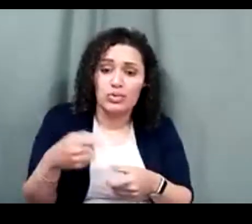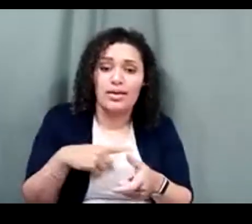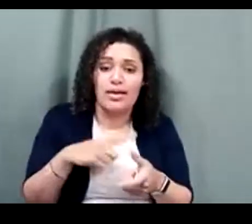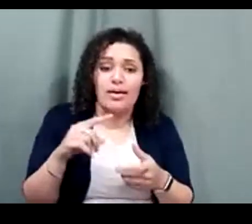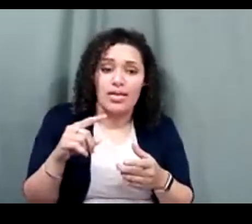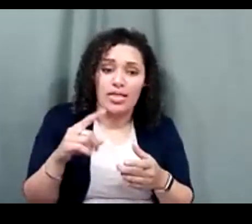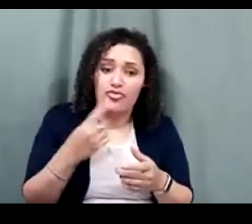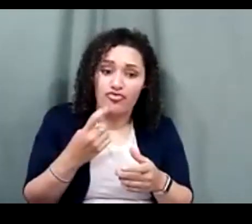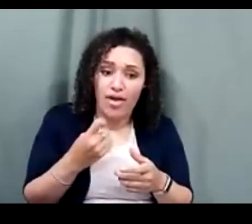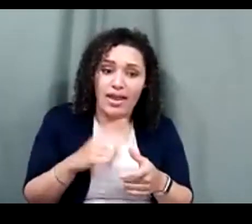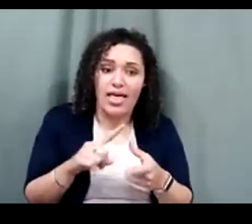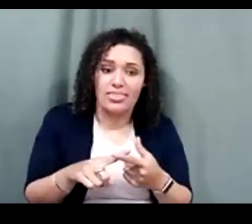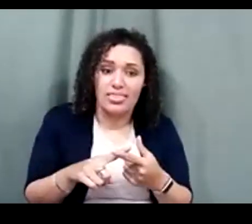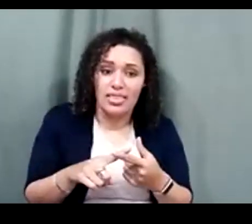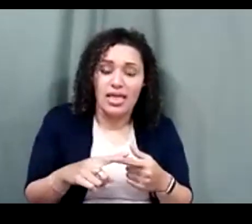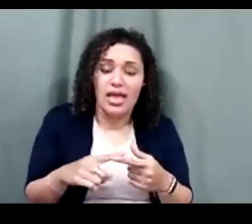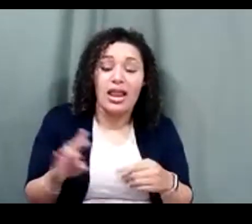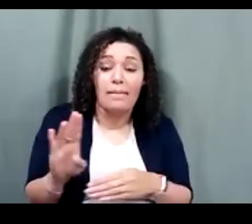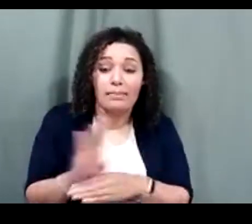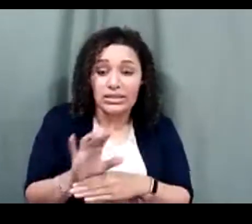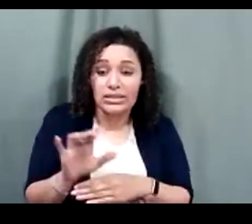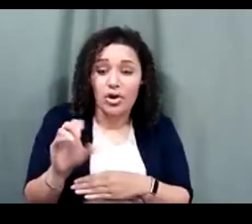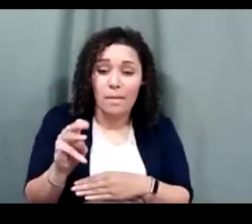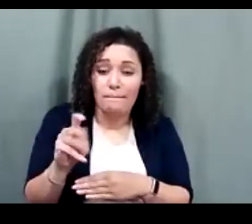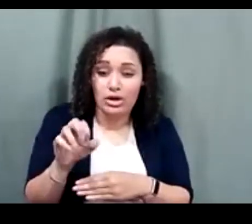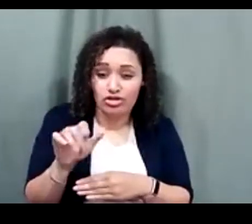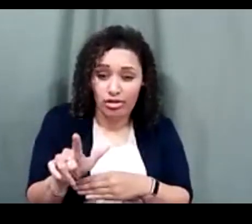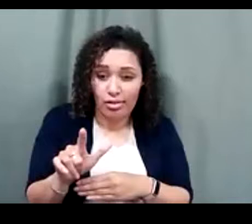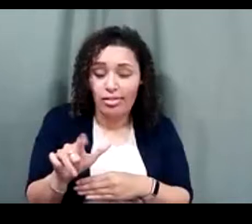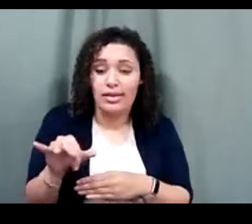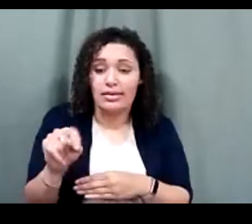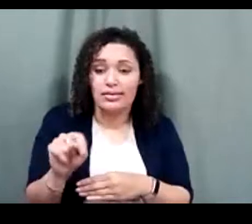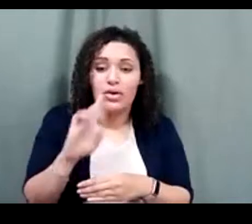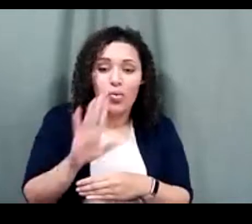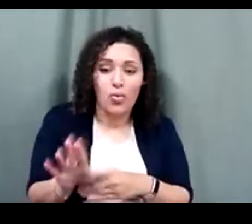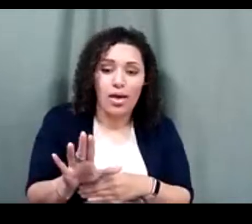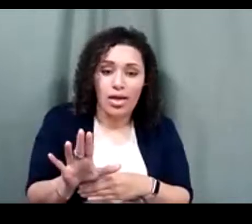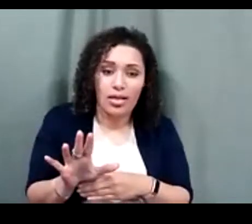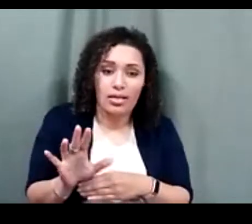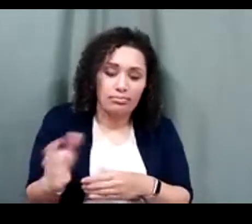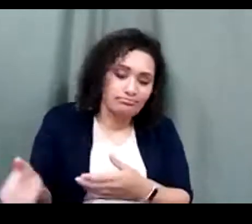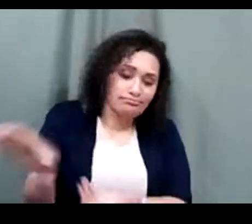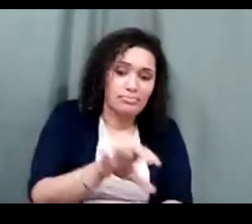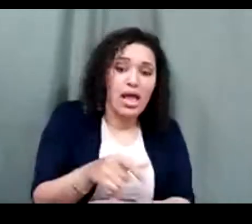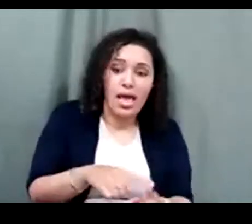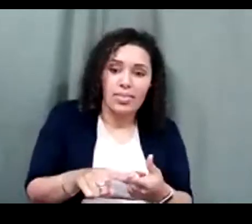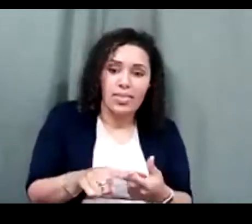put a huge dose of this commercial yeast in, and it just outcompetes all the natural ones and takes over the fermentation.